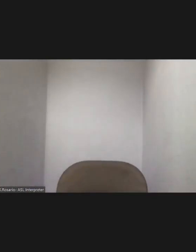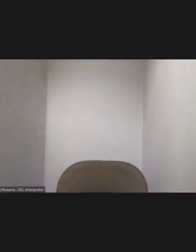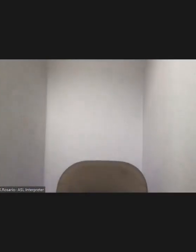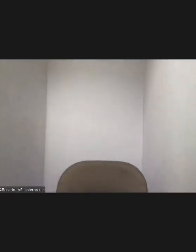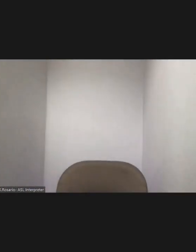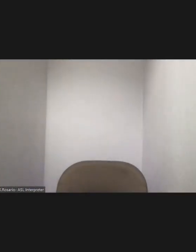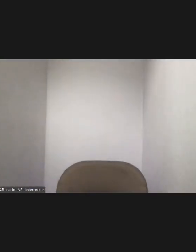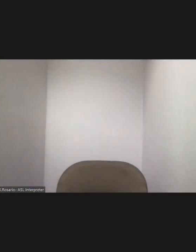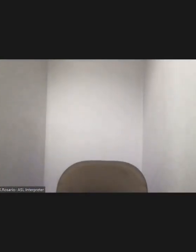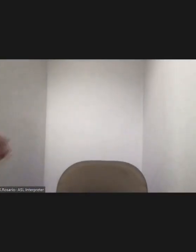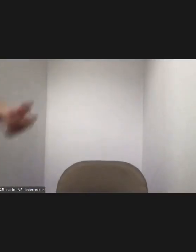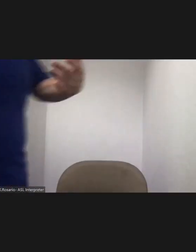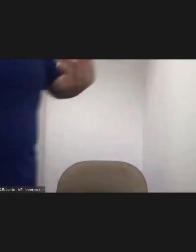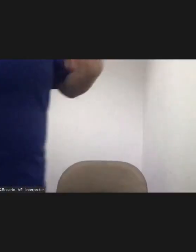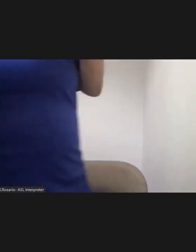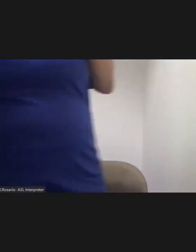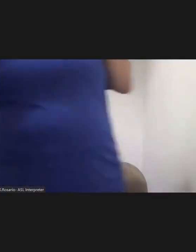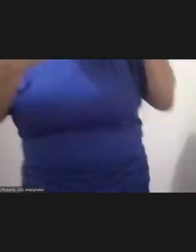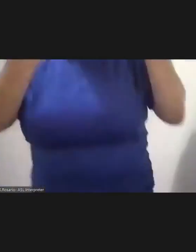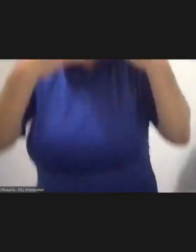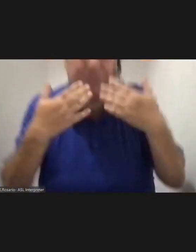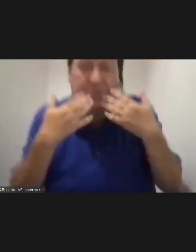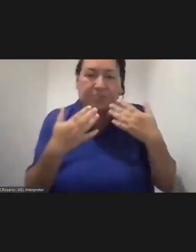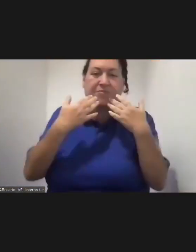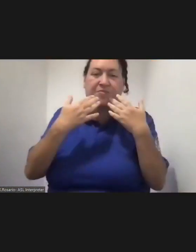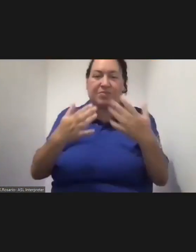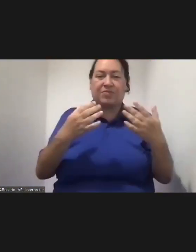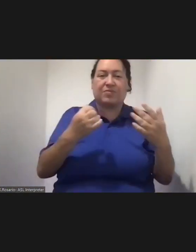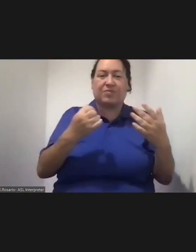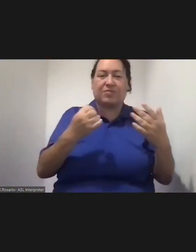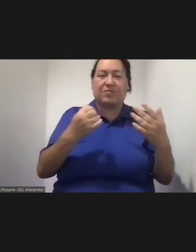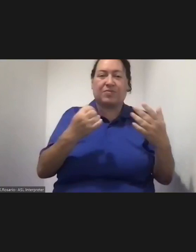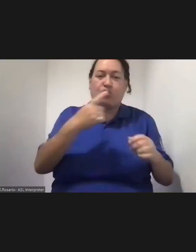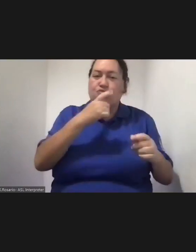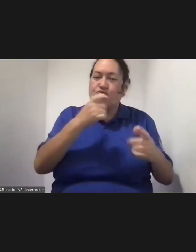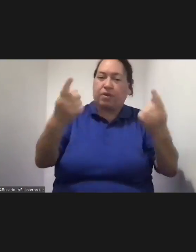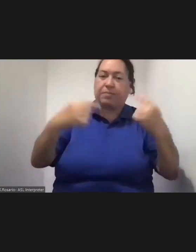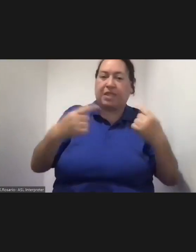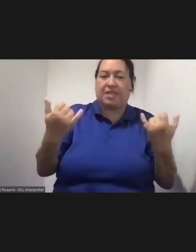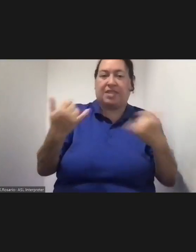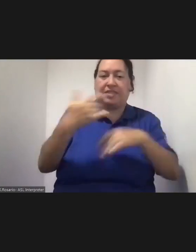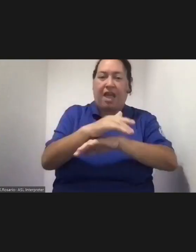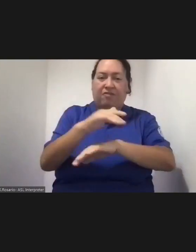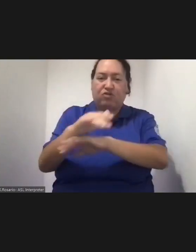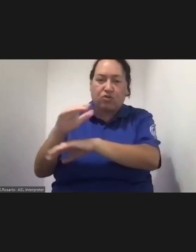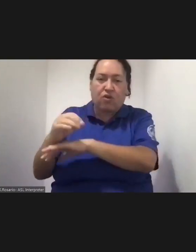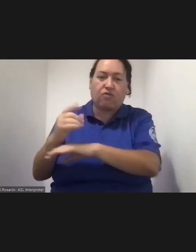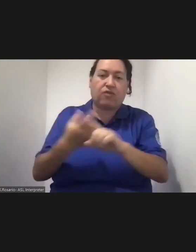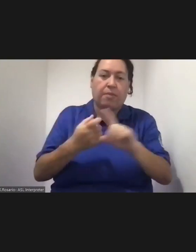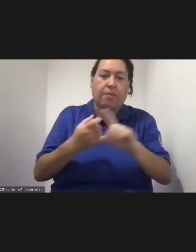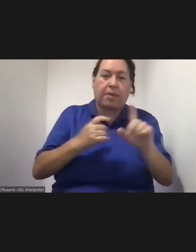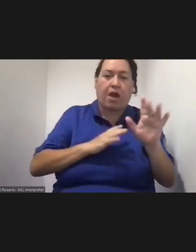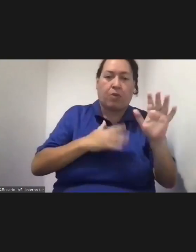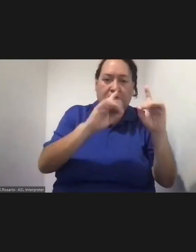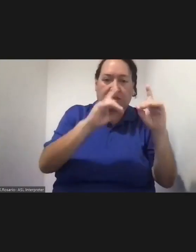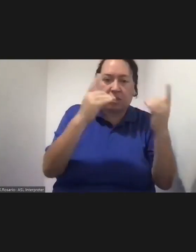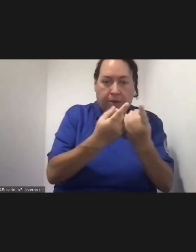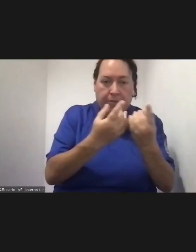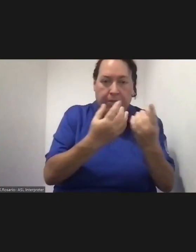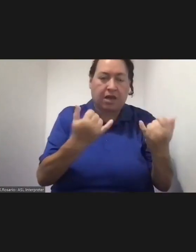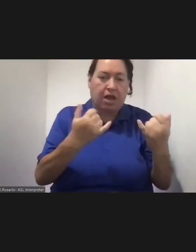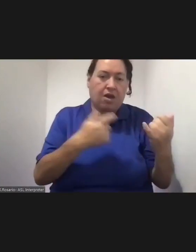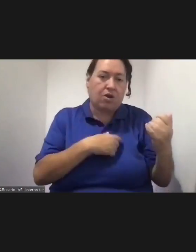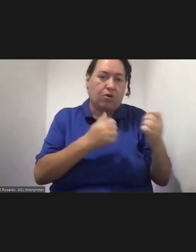Thank you very much, Governor, Lieutenant Governor, and everyone with us this afternoon. So just a brief statement from our department. Today, along with the Governor and